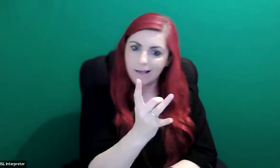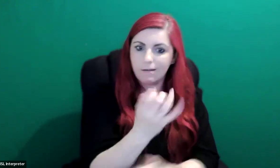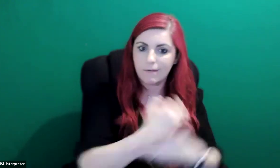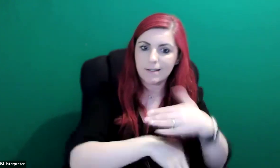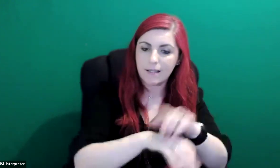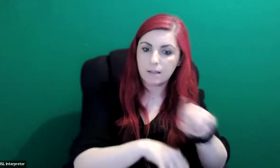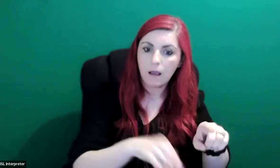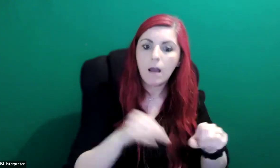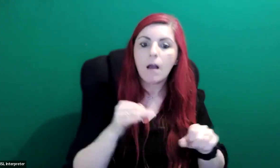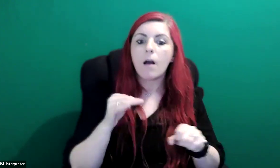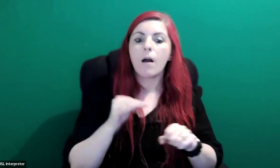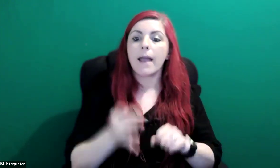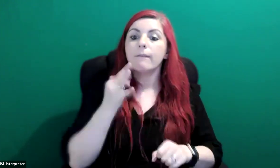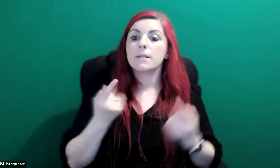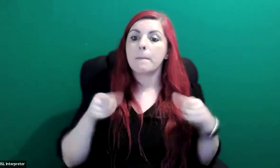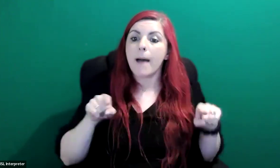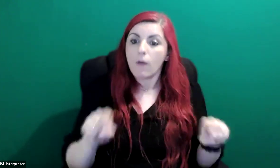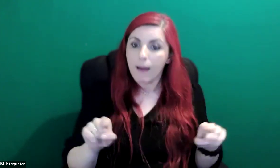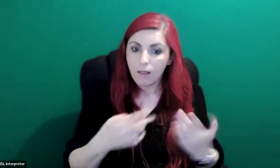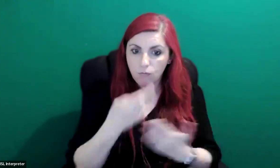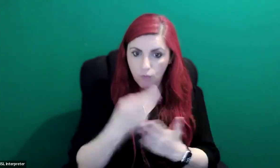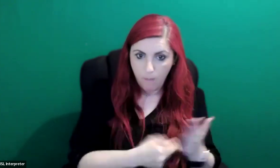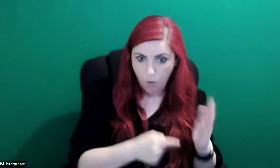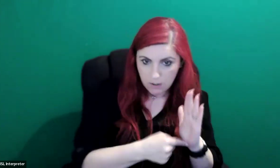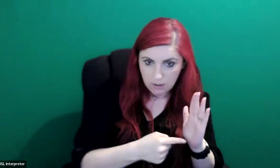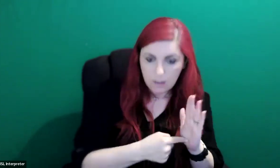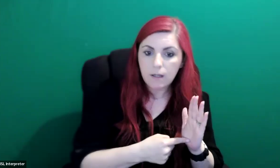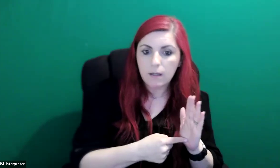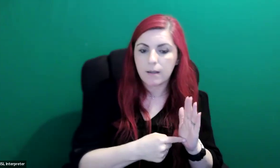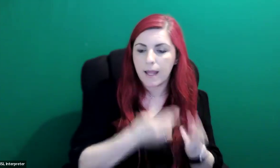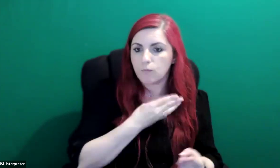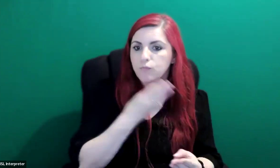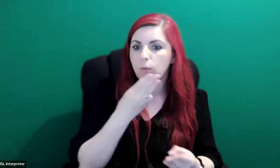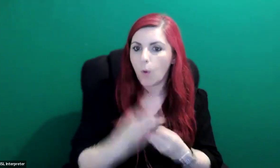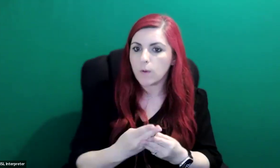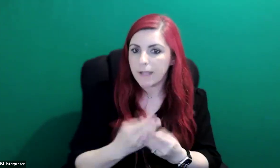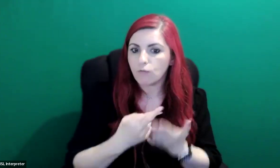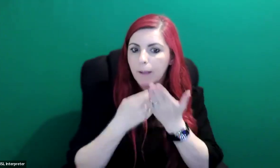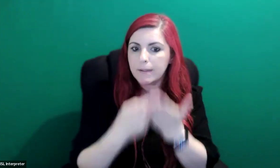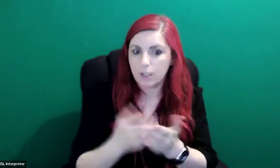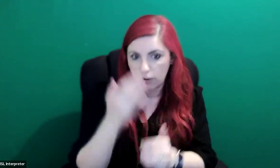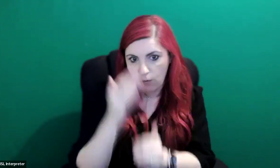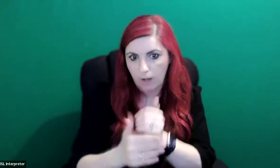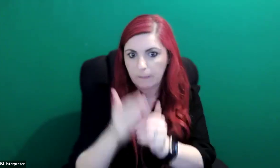parallel report, that you propose recommendations for the concluding observations.